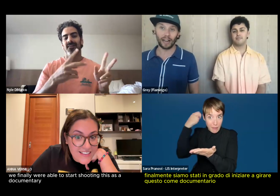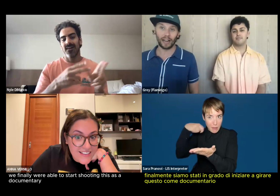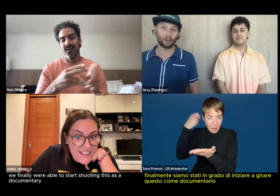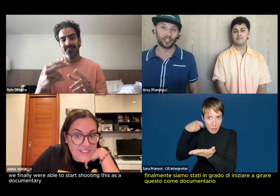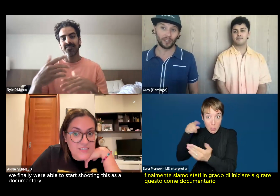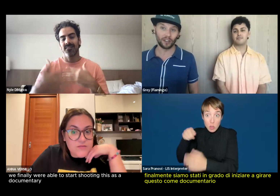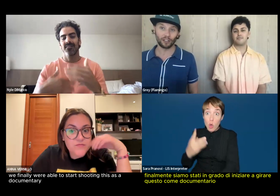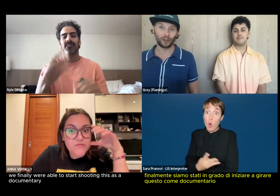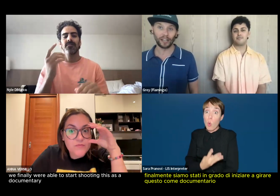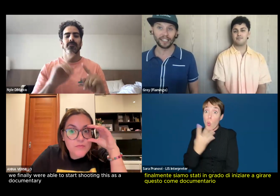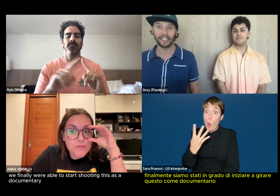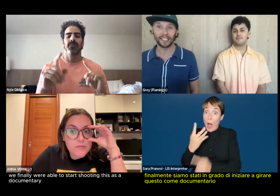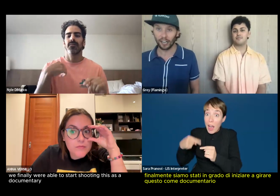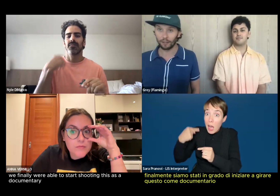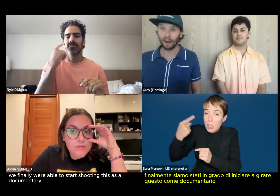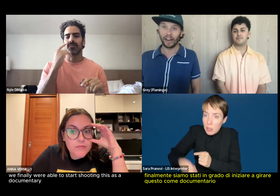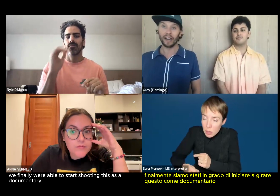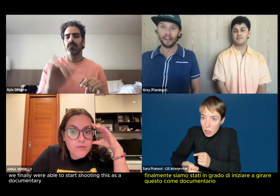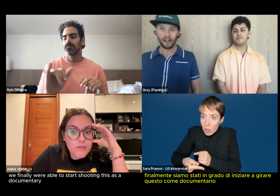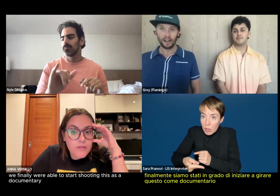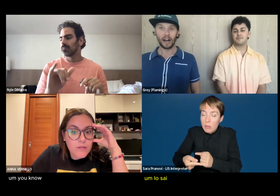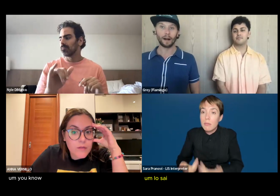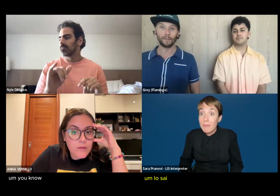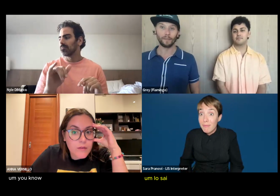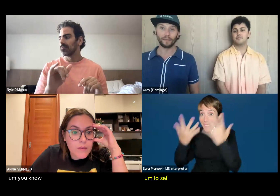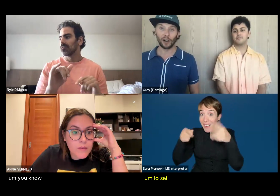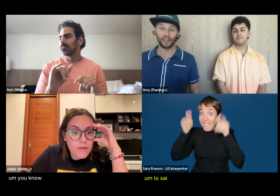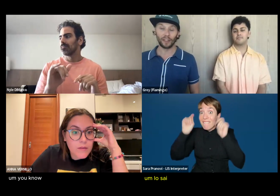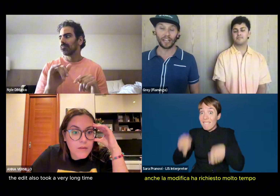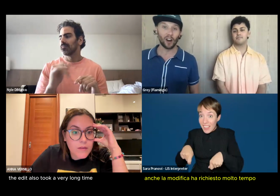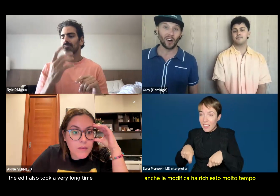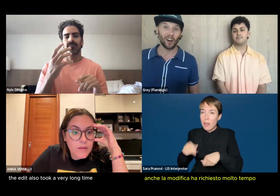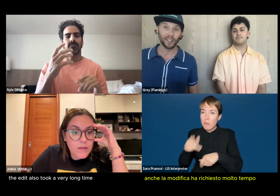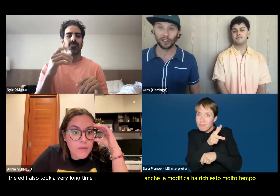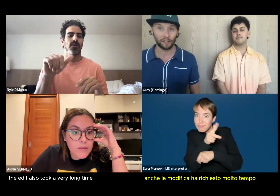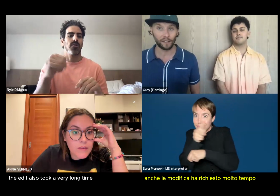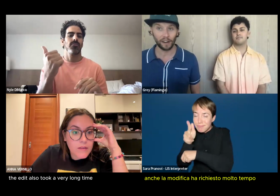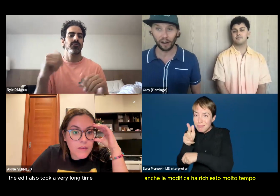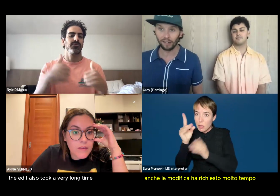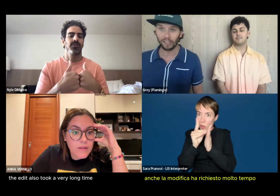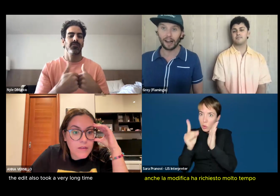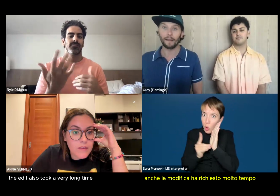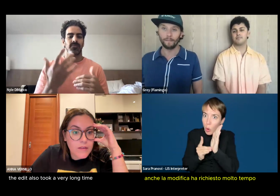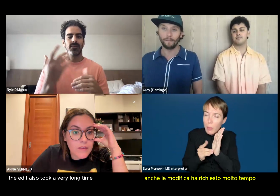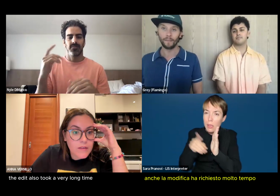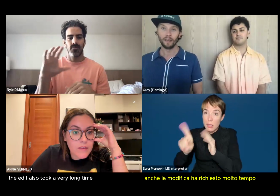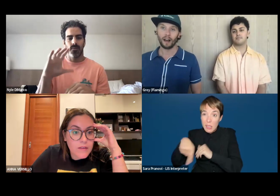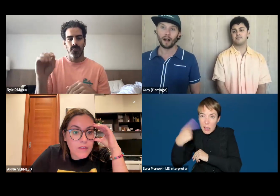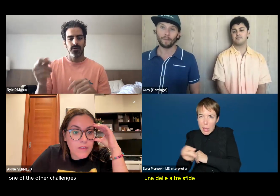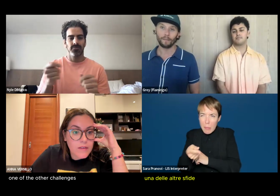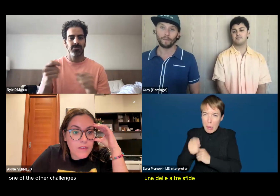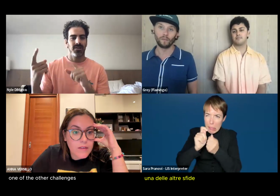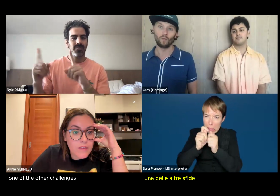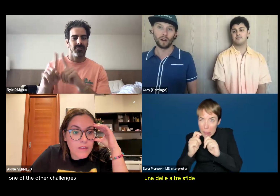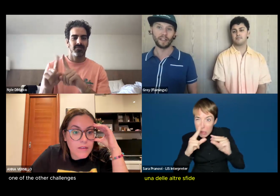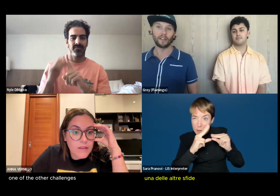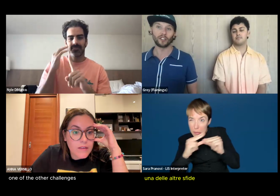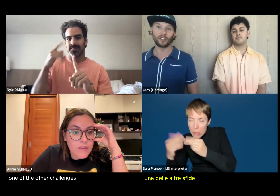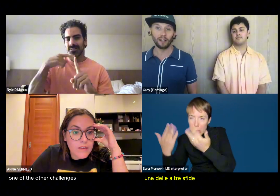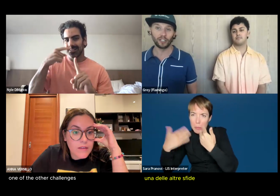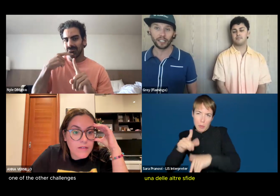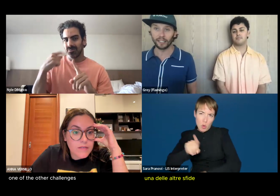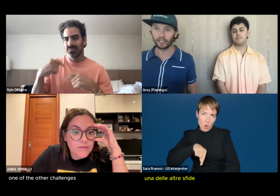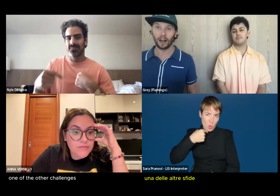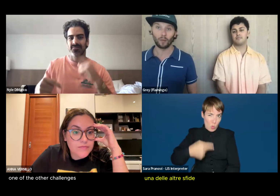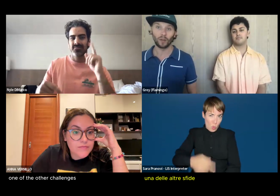finally were able to start shooting this as a documentary. The edit also took a very long time. One of the